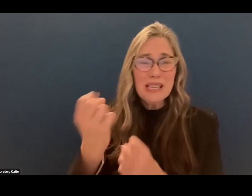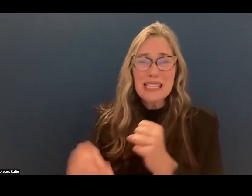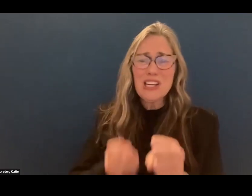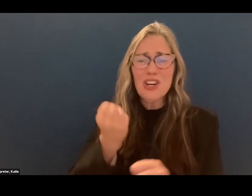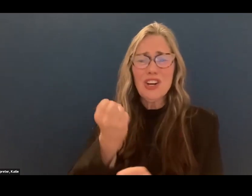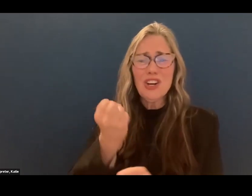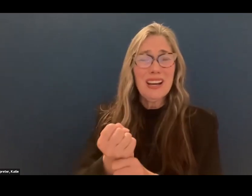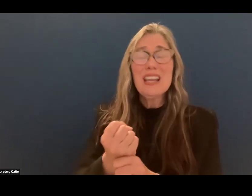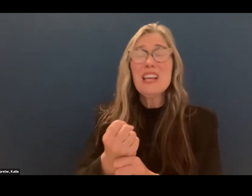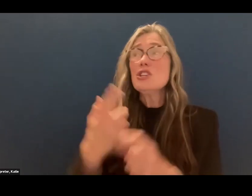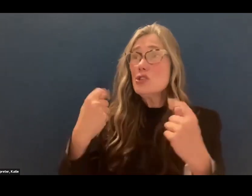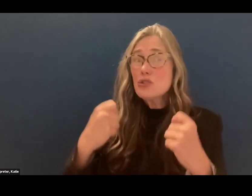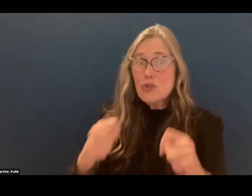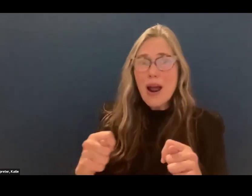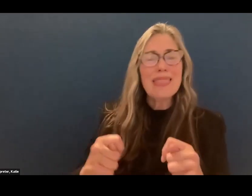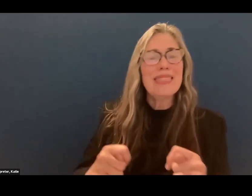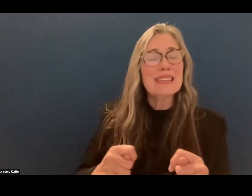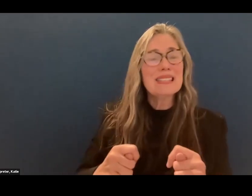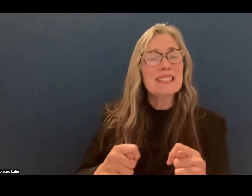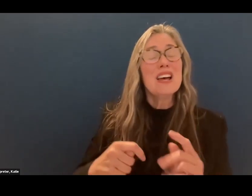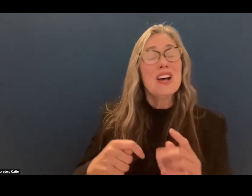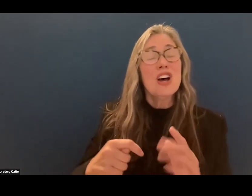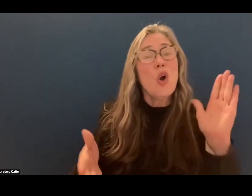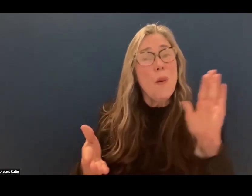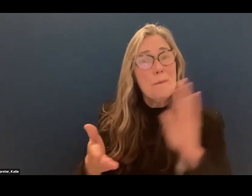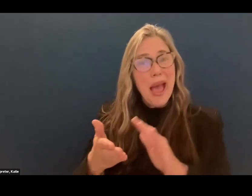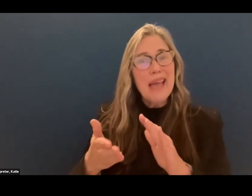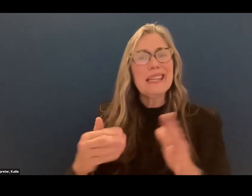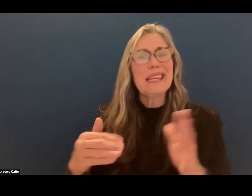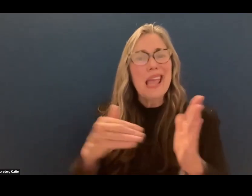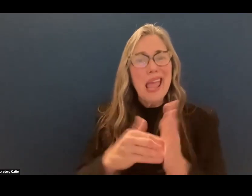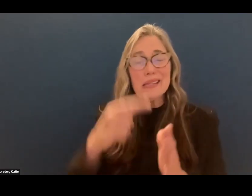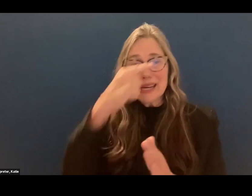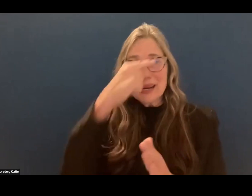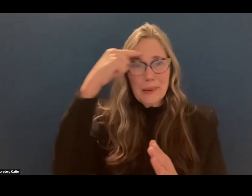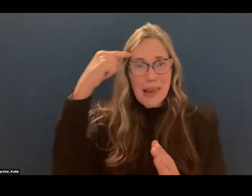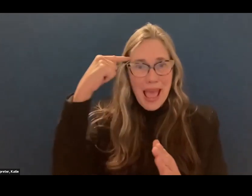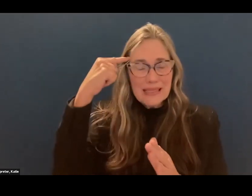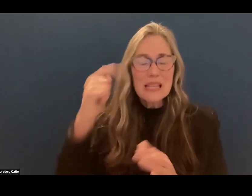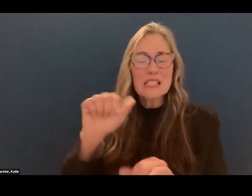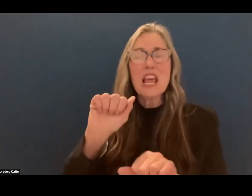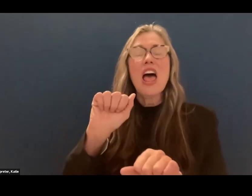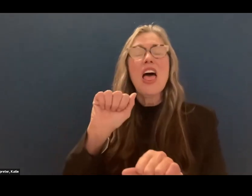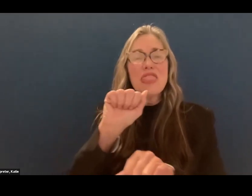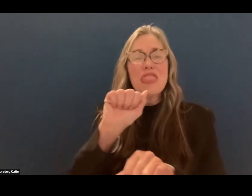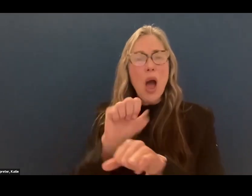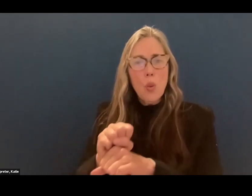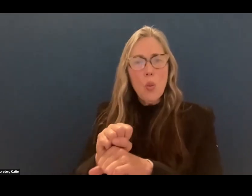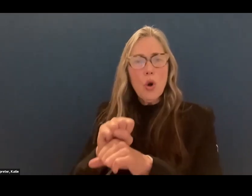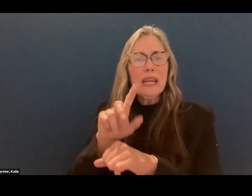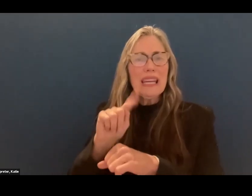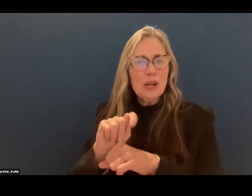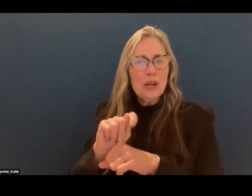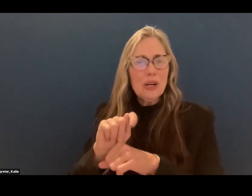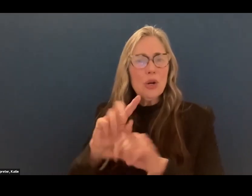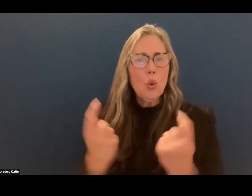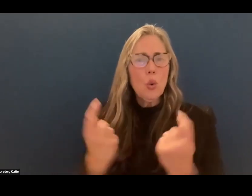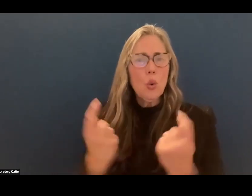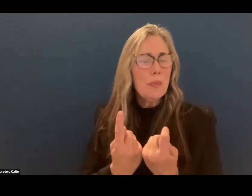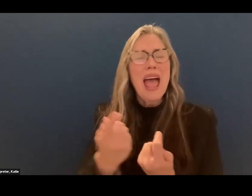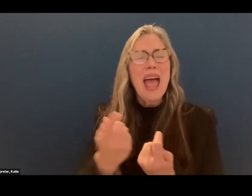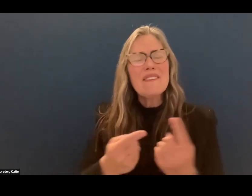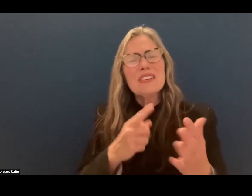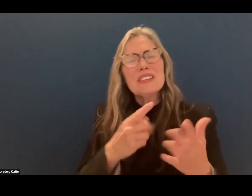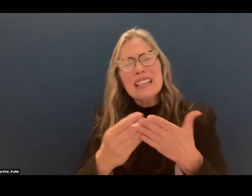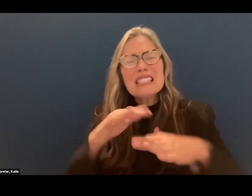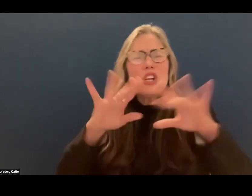Combating Anti-Blackness Working Group has touched on the following items, but has not produced solid suggestions on several